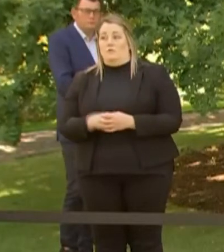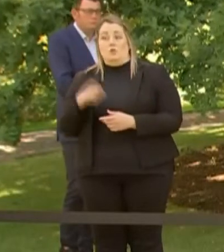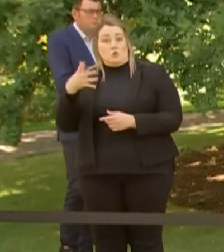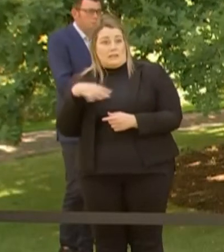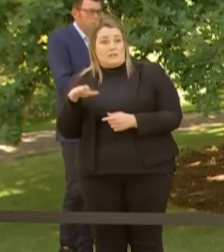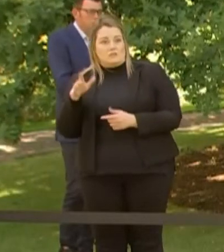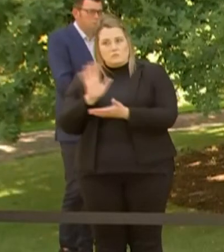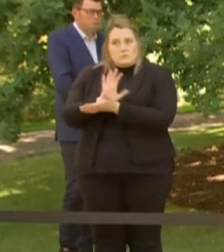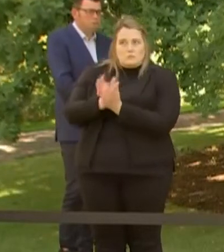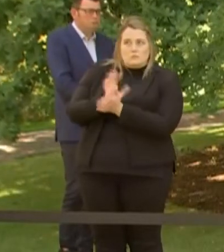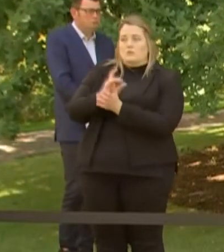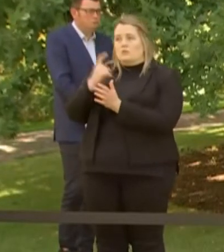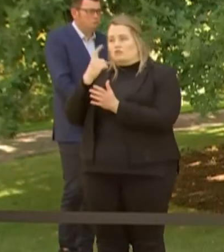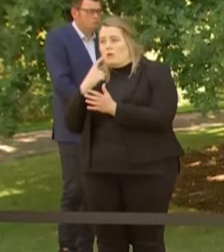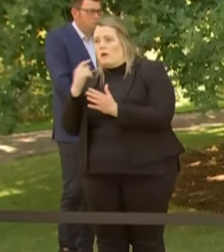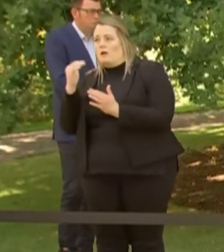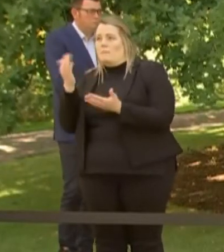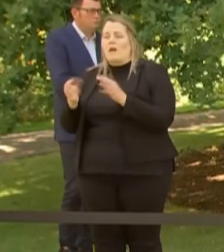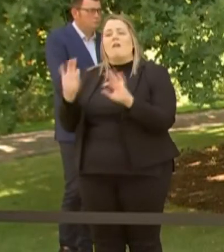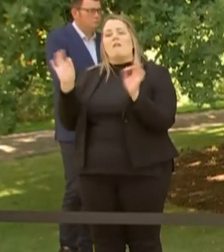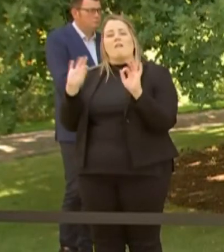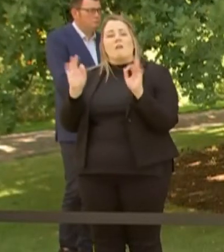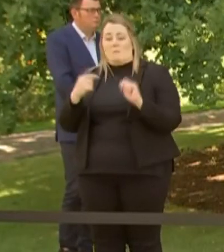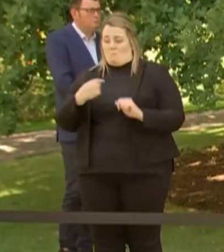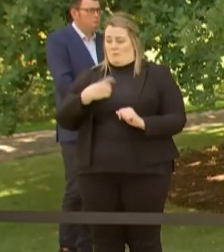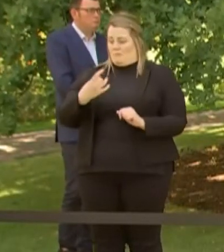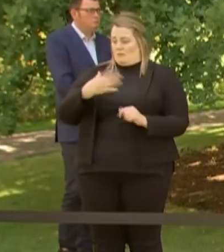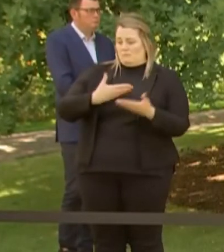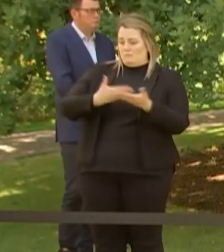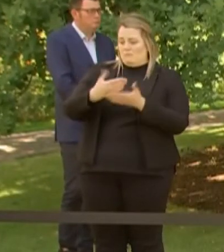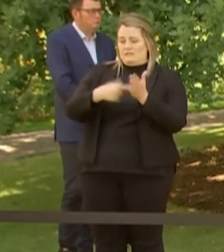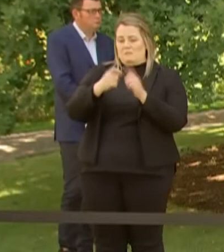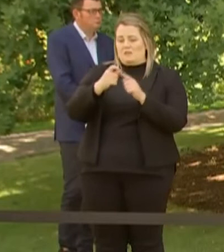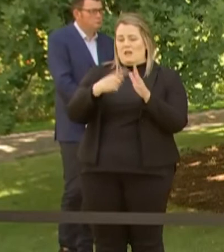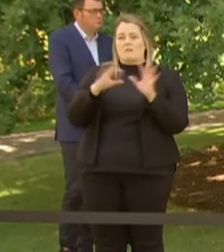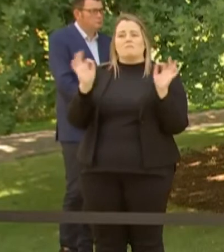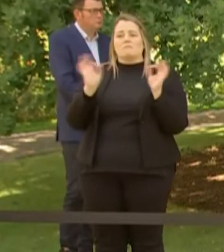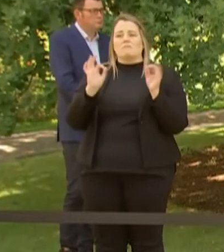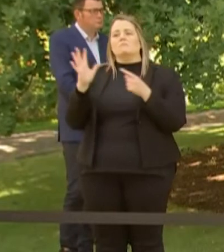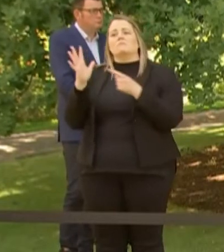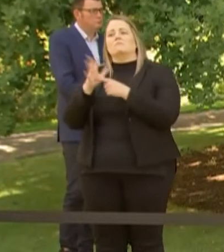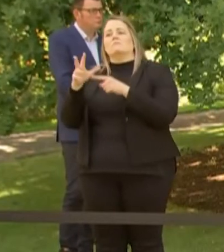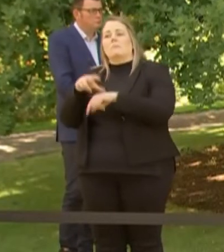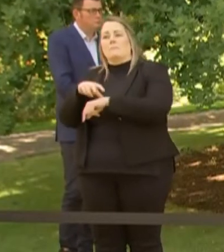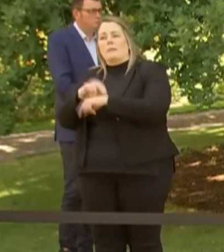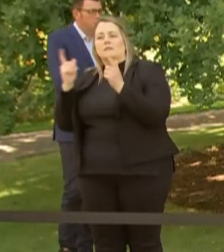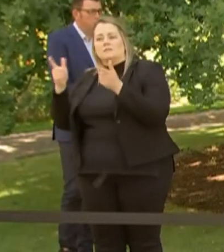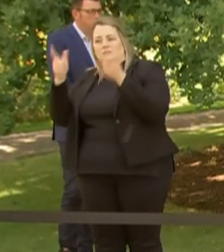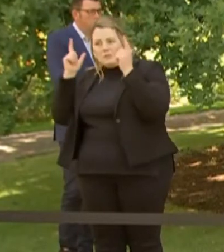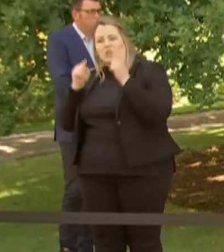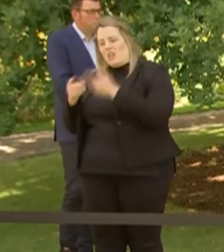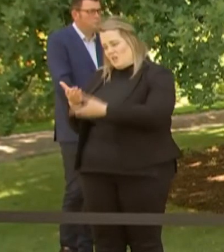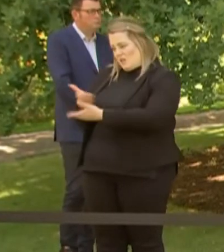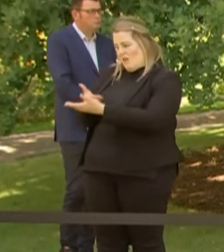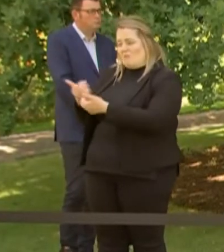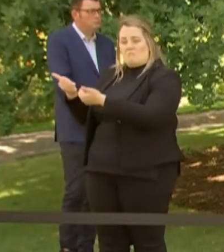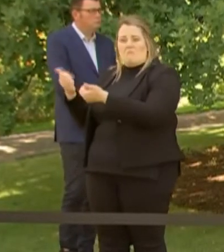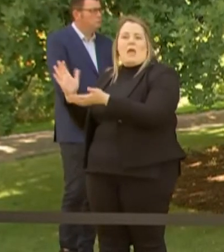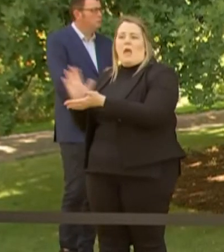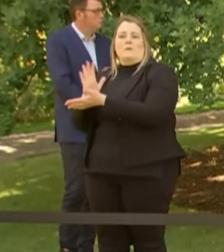No. And look, I haven't had to speak to them personally. The Chief Commissioner and the deputies have spoken to them, and they were very comfortable with